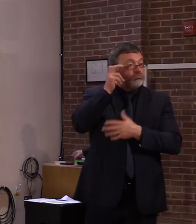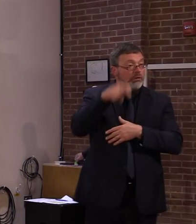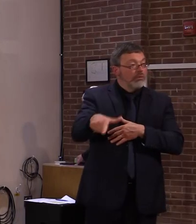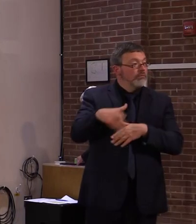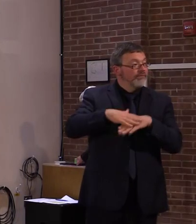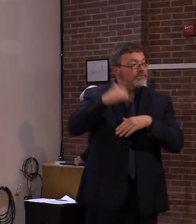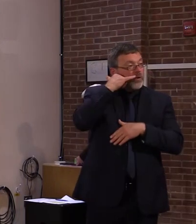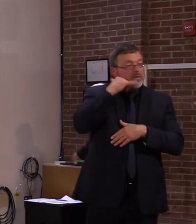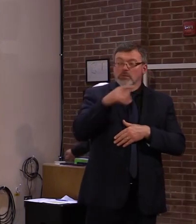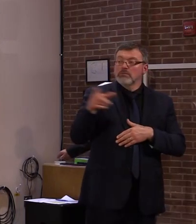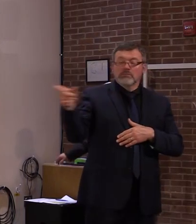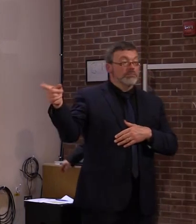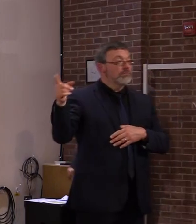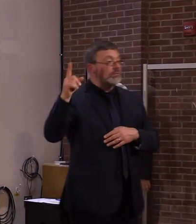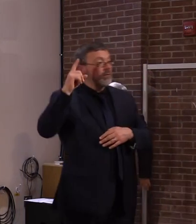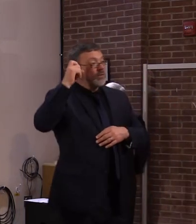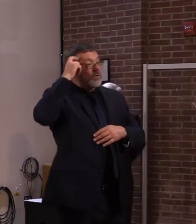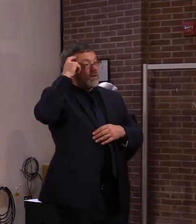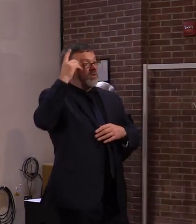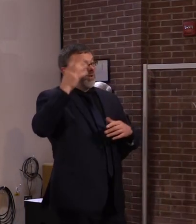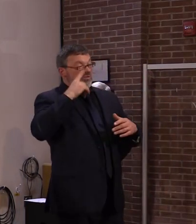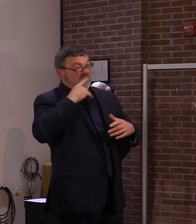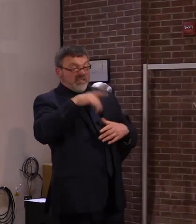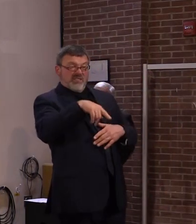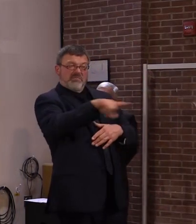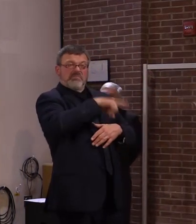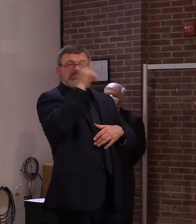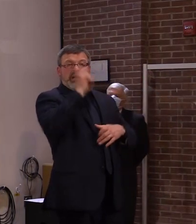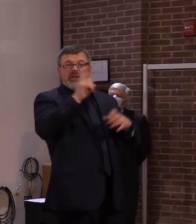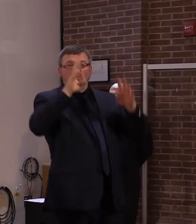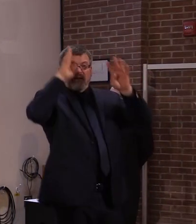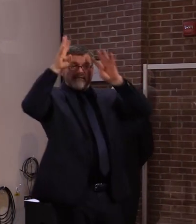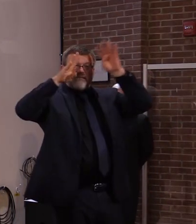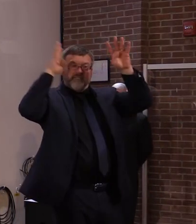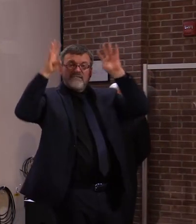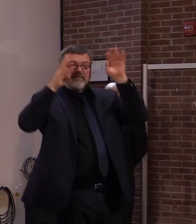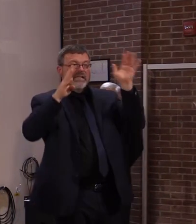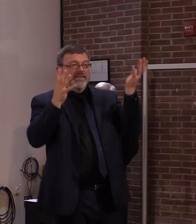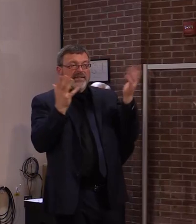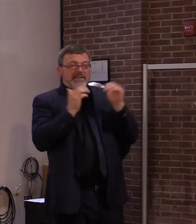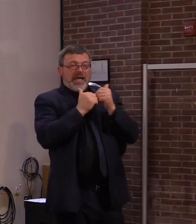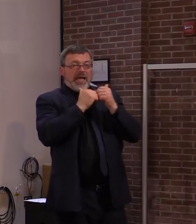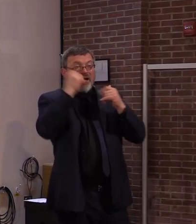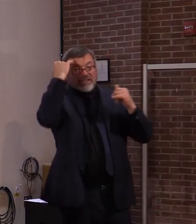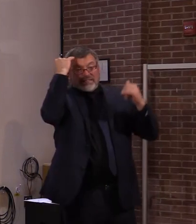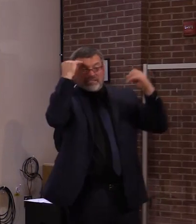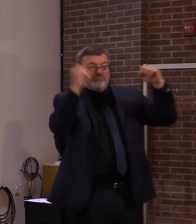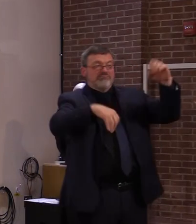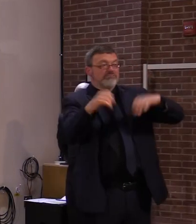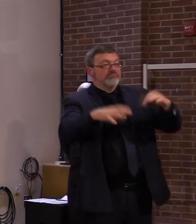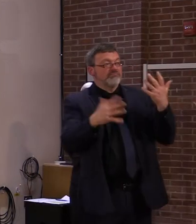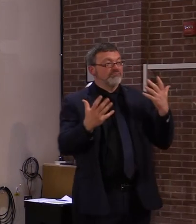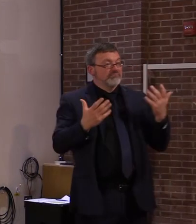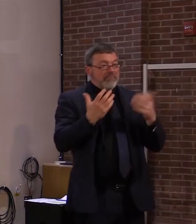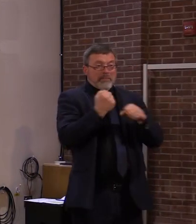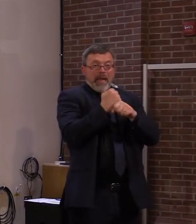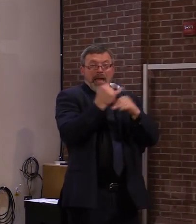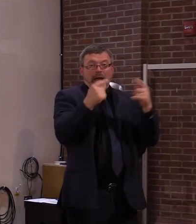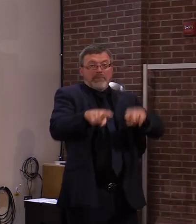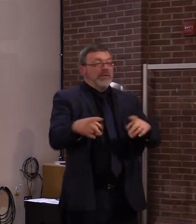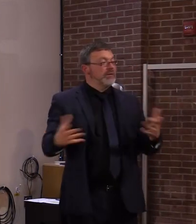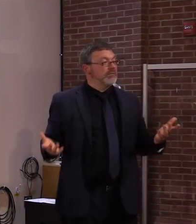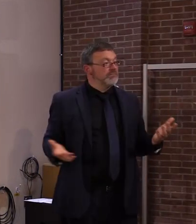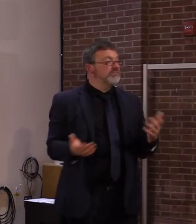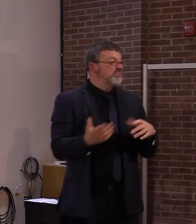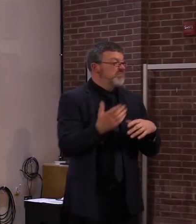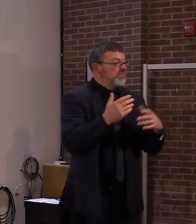I don't know about some of the fast food, but some of the independent restaurants get creative, and they come up